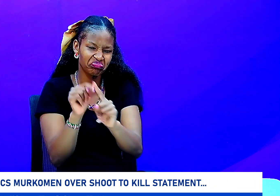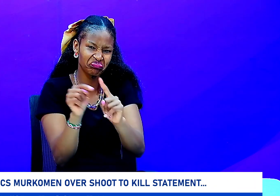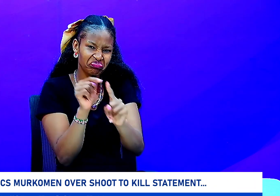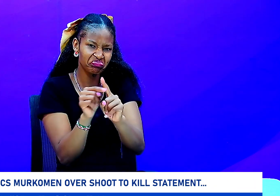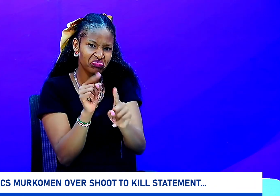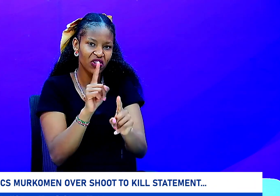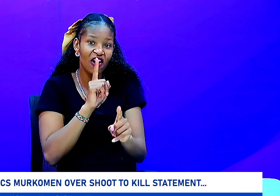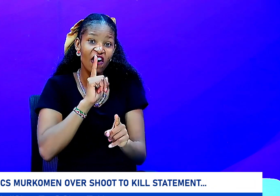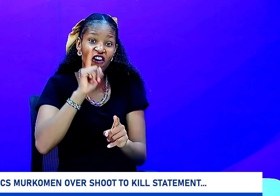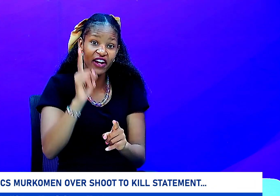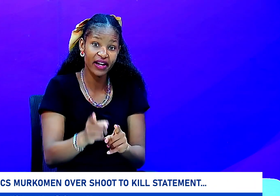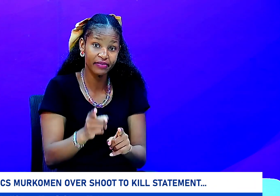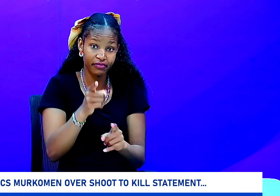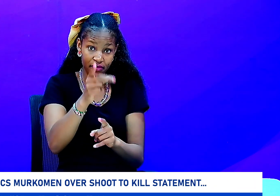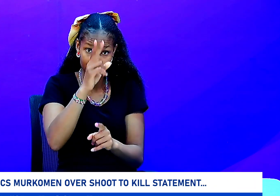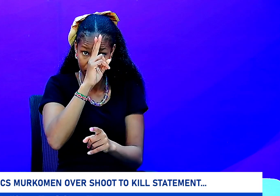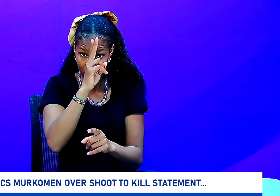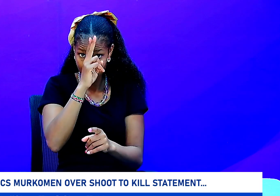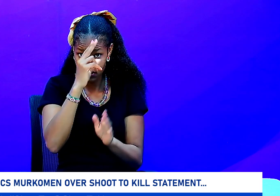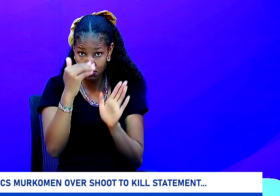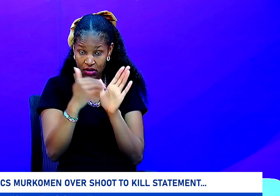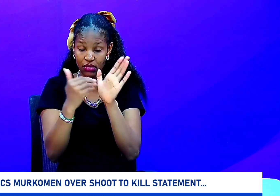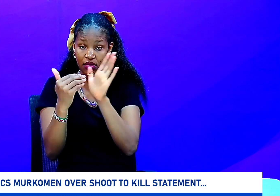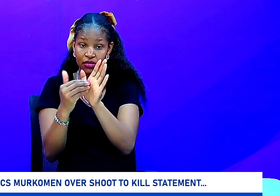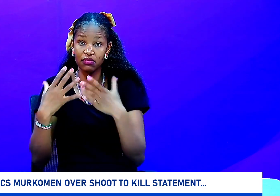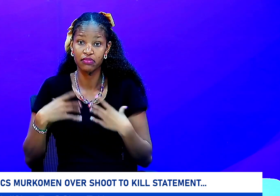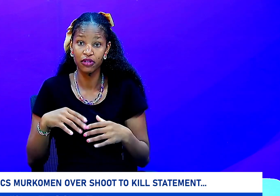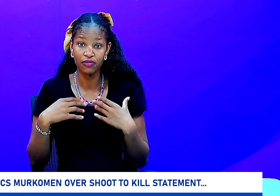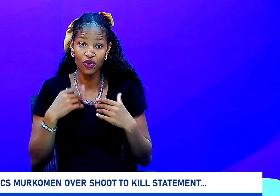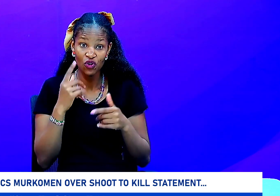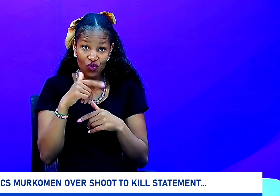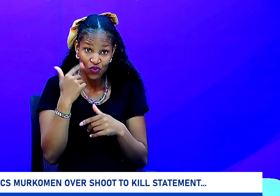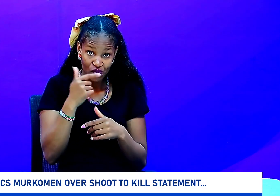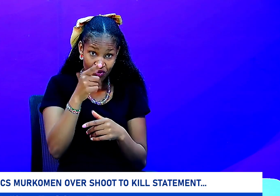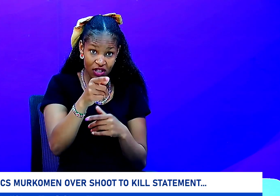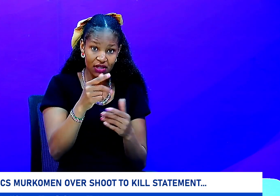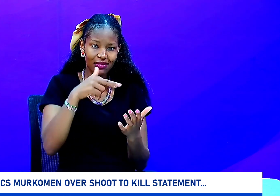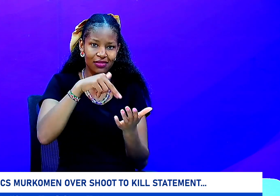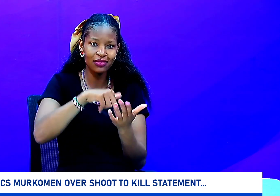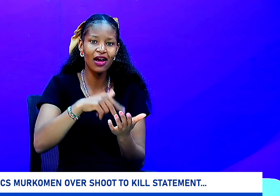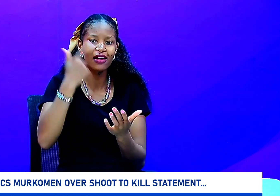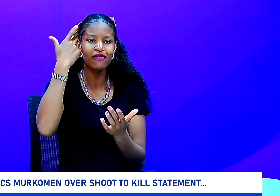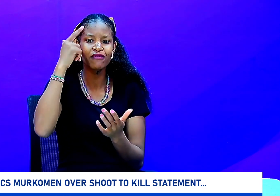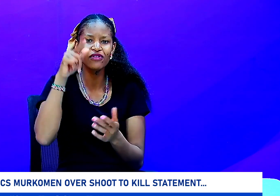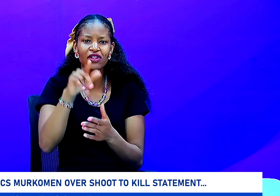to police against people who attack and destroy police stations and government